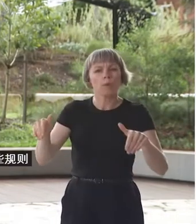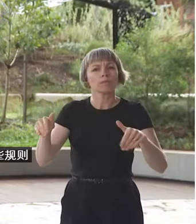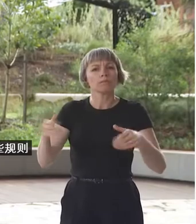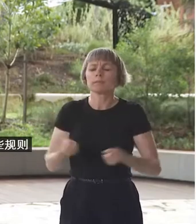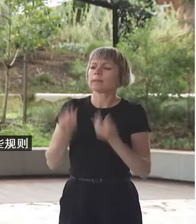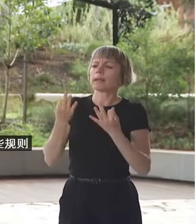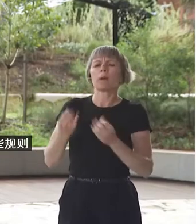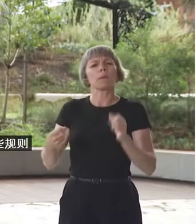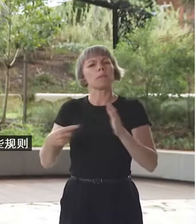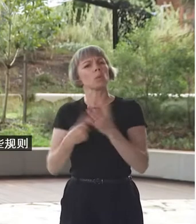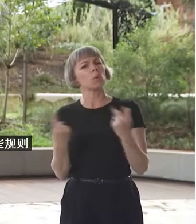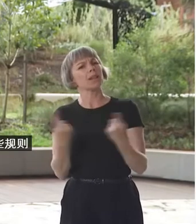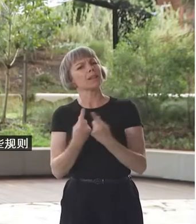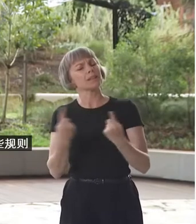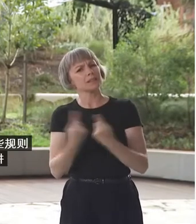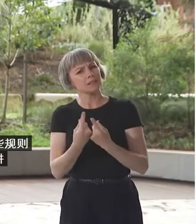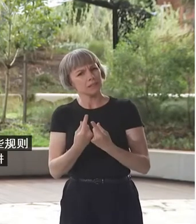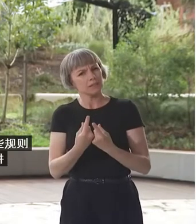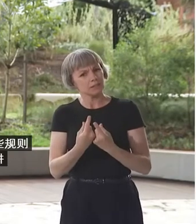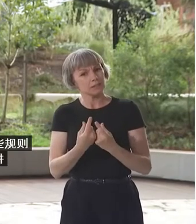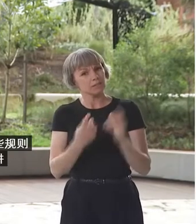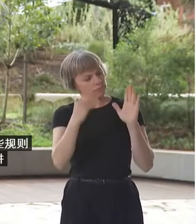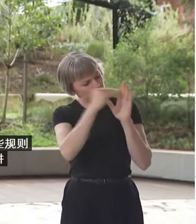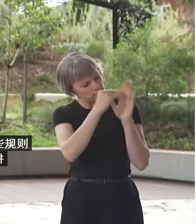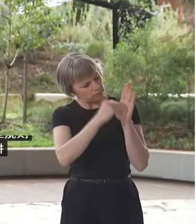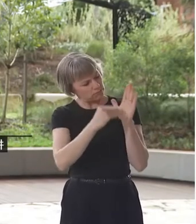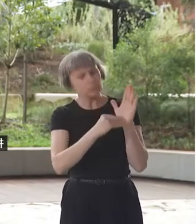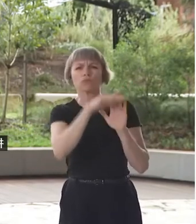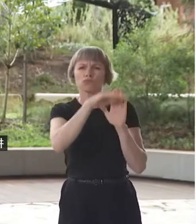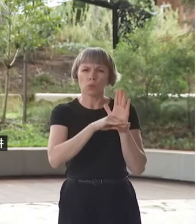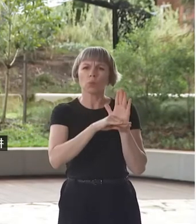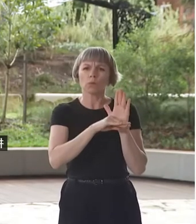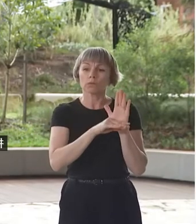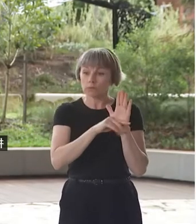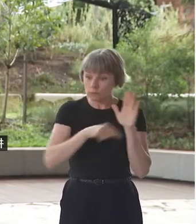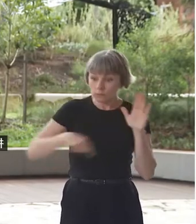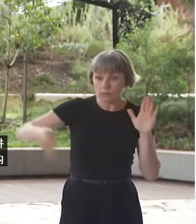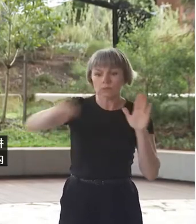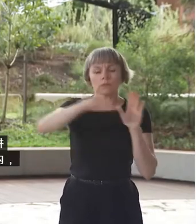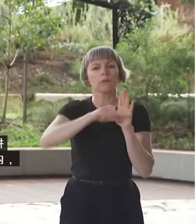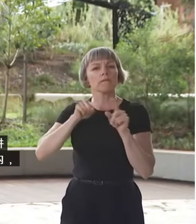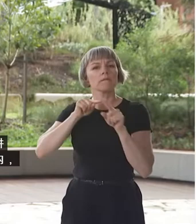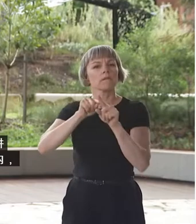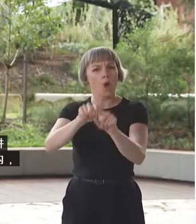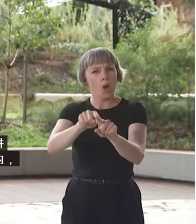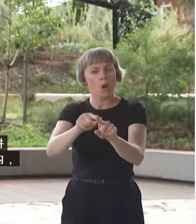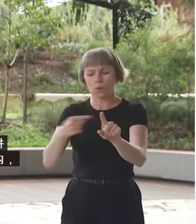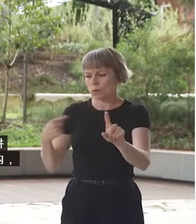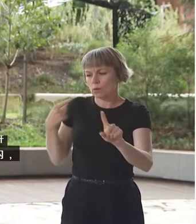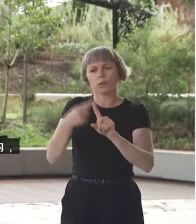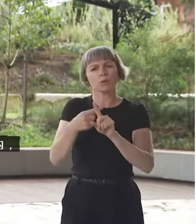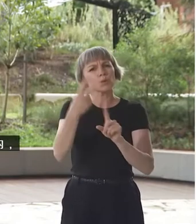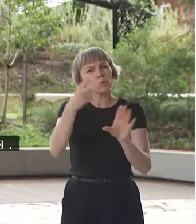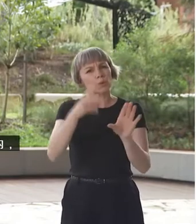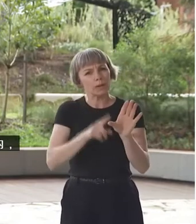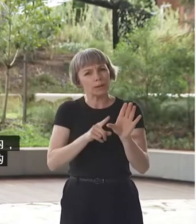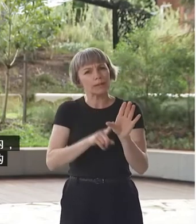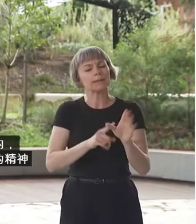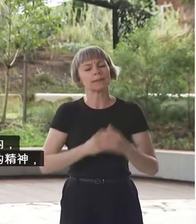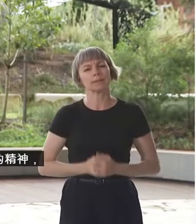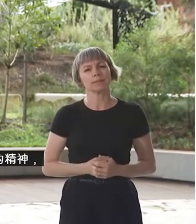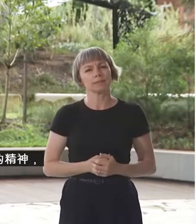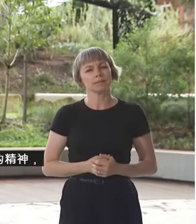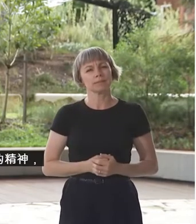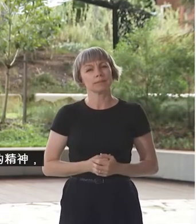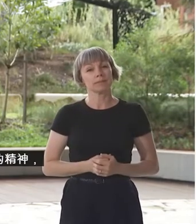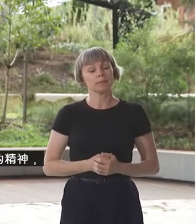rules, and even if technically it was within the rules, it certainly wasn't in the